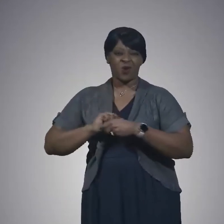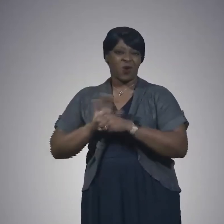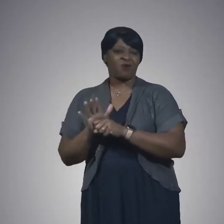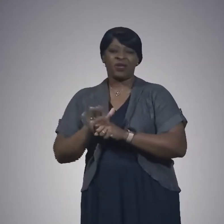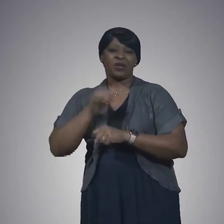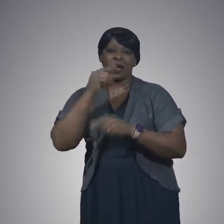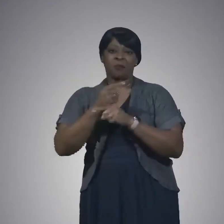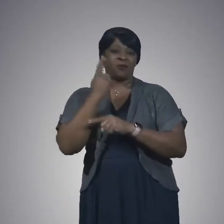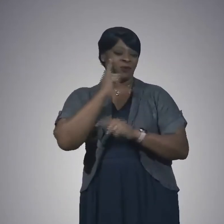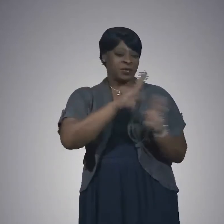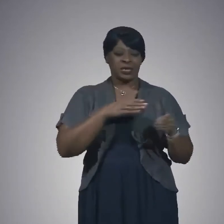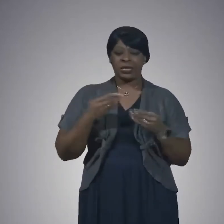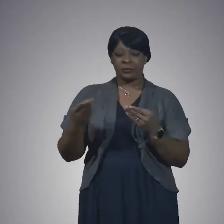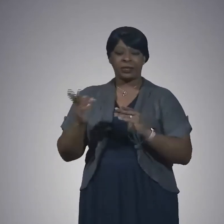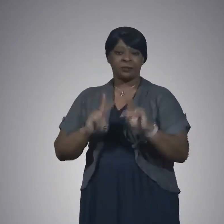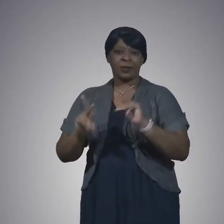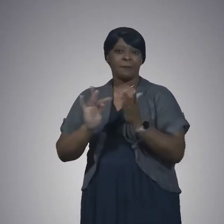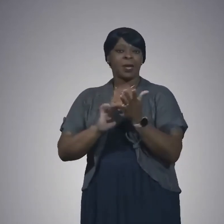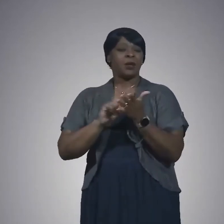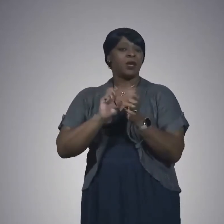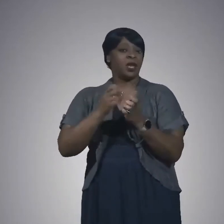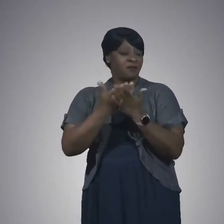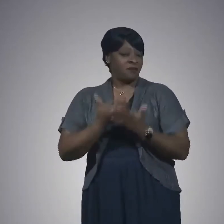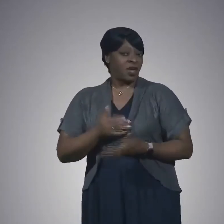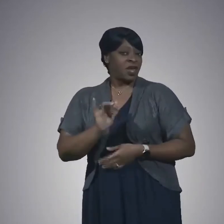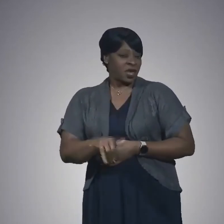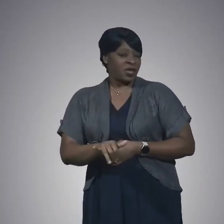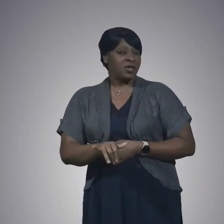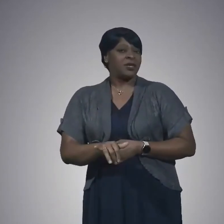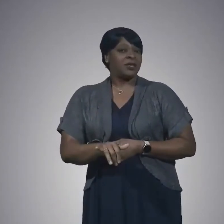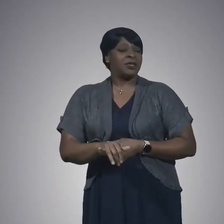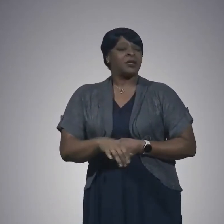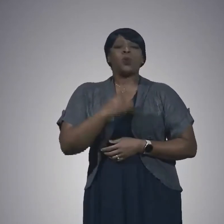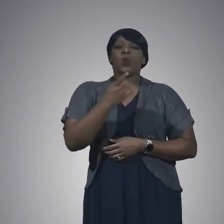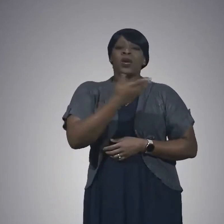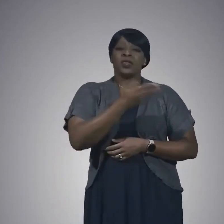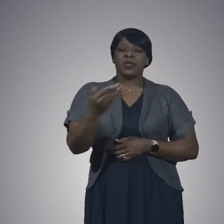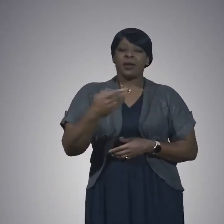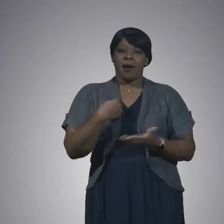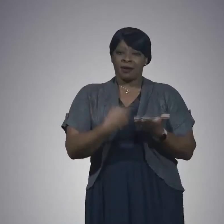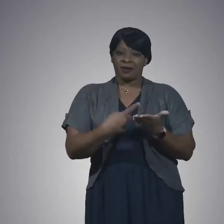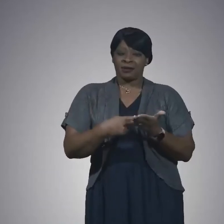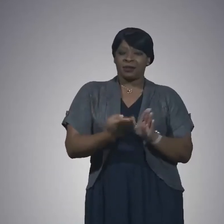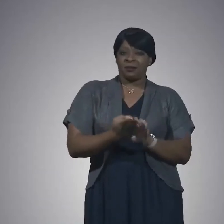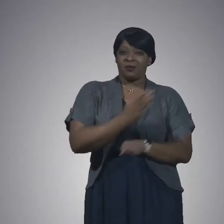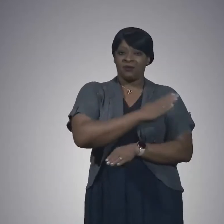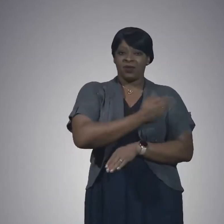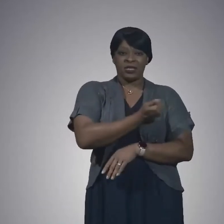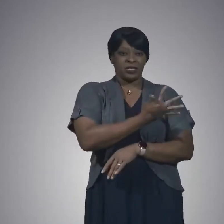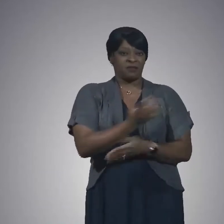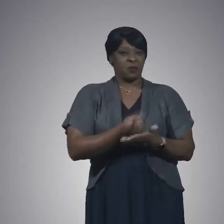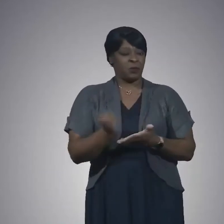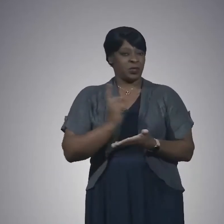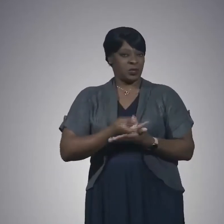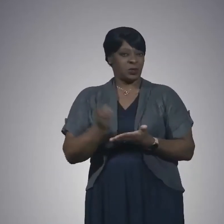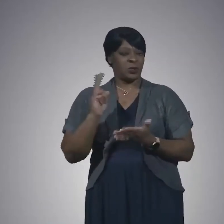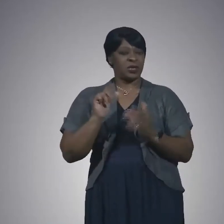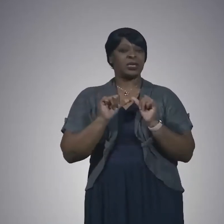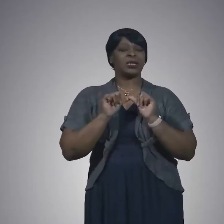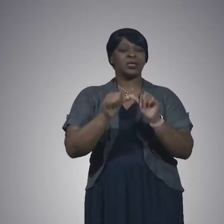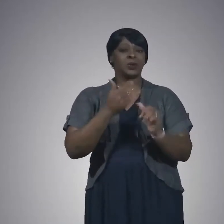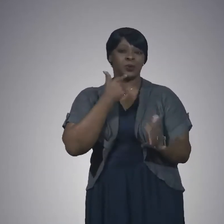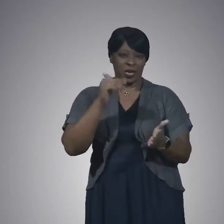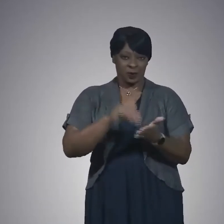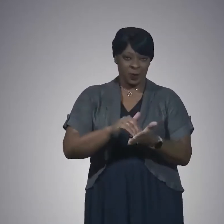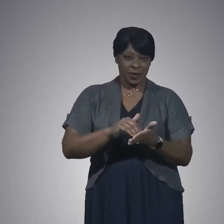for them. Again, the medical doctors can verify that. But one of the things I talked about several weeks ago and continue to reiterate